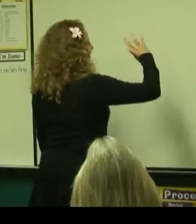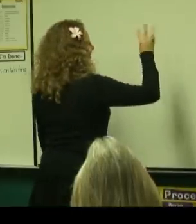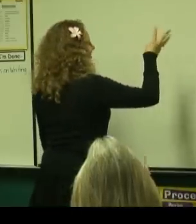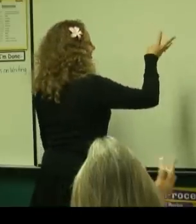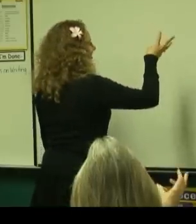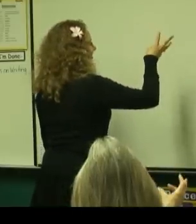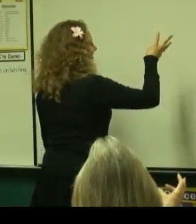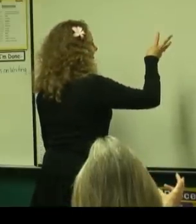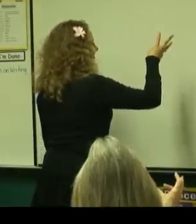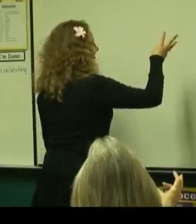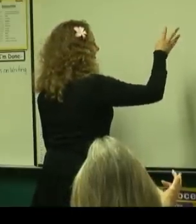96,